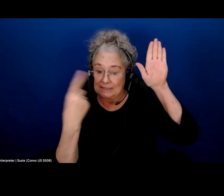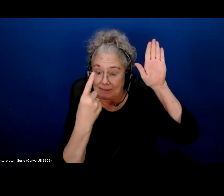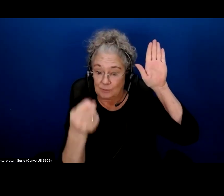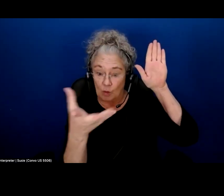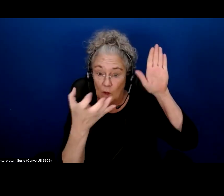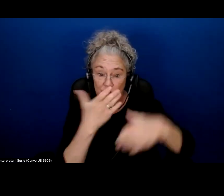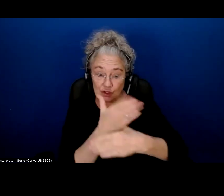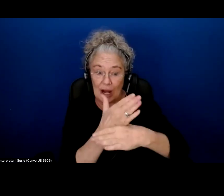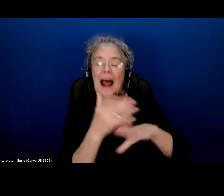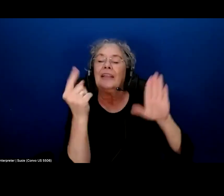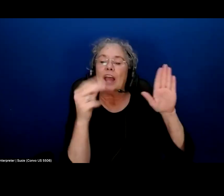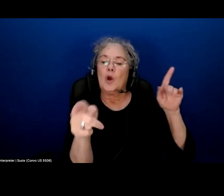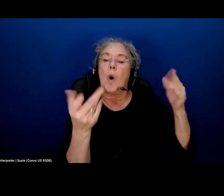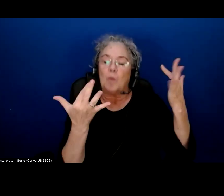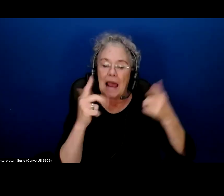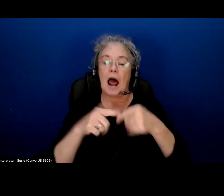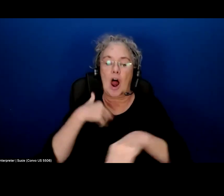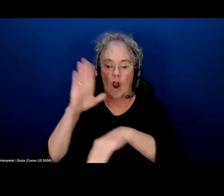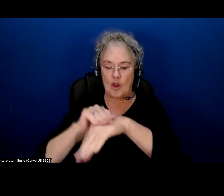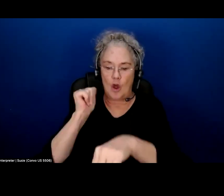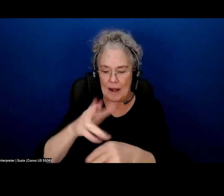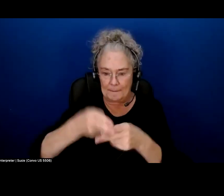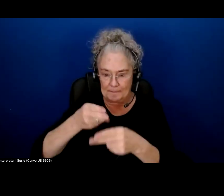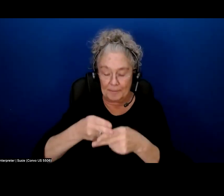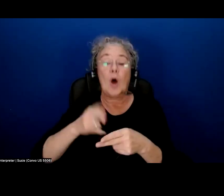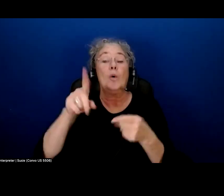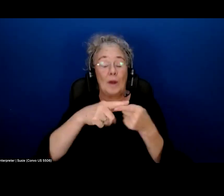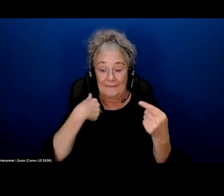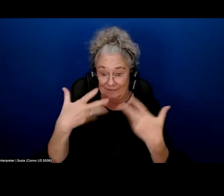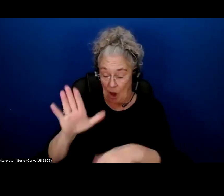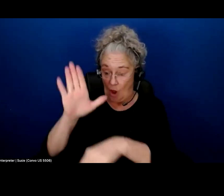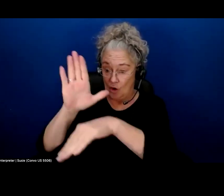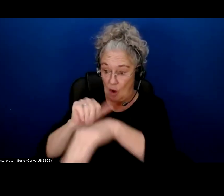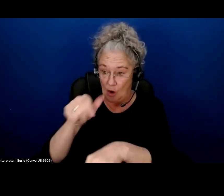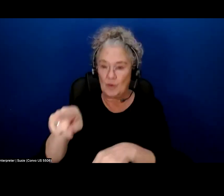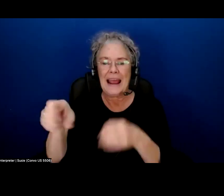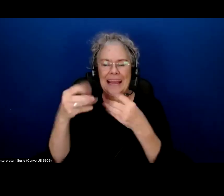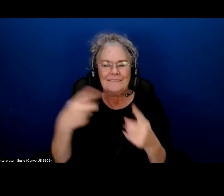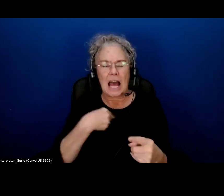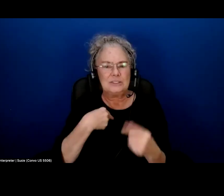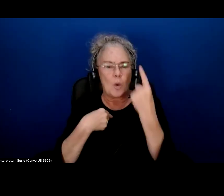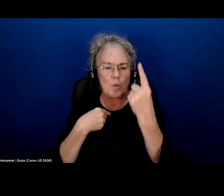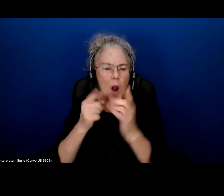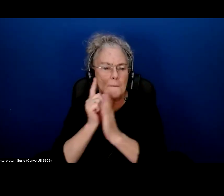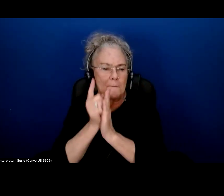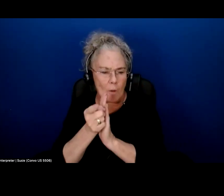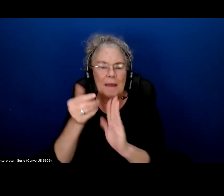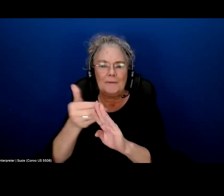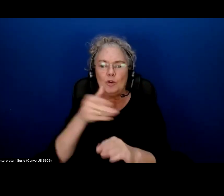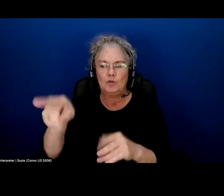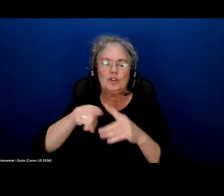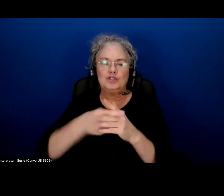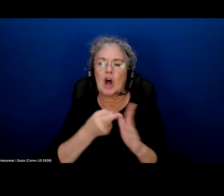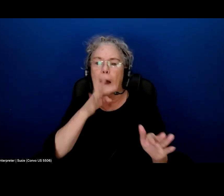share. And then you just wait to be called on. Once you've been called on, just give us one moment before you start speaking